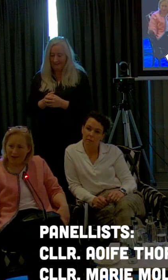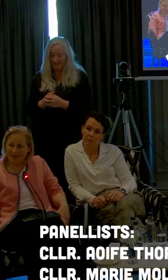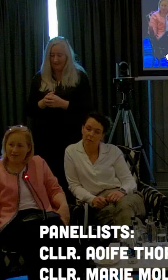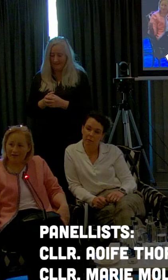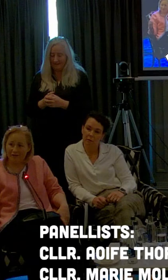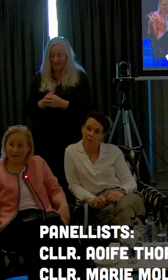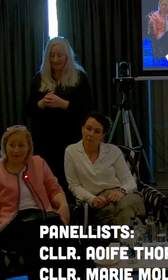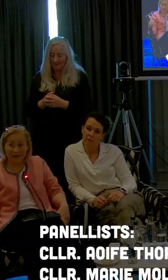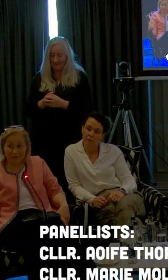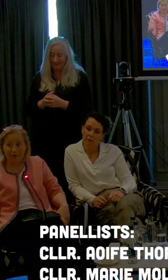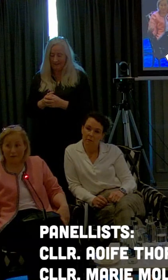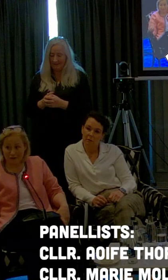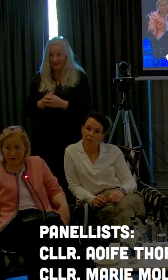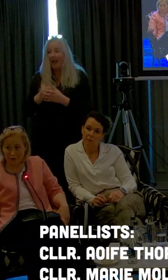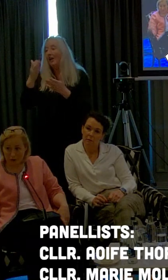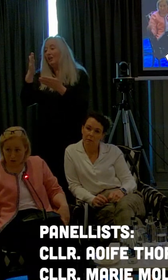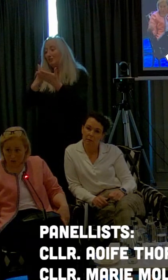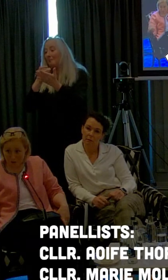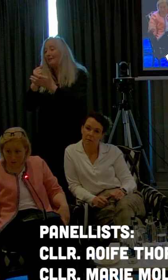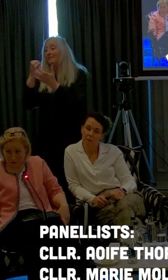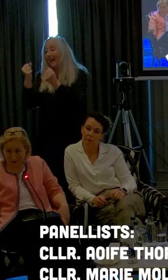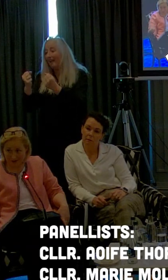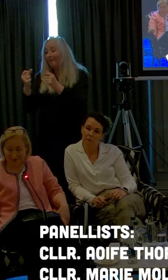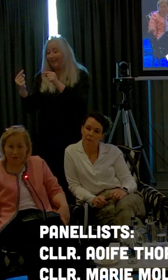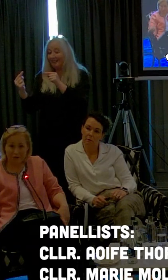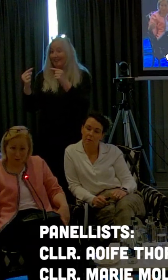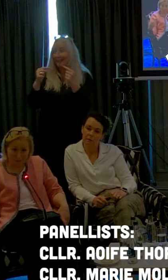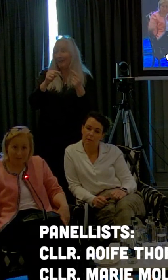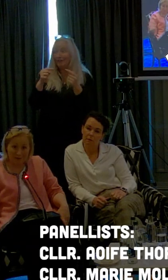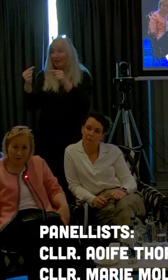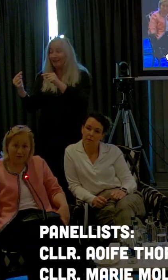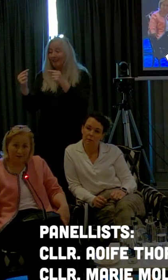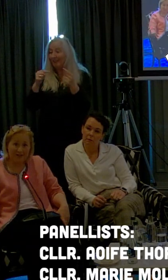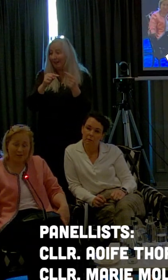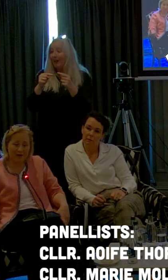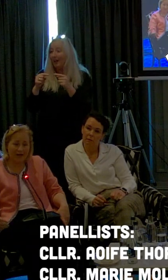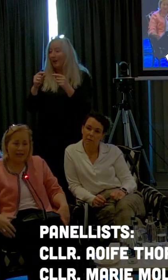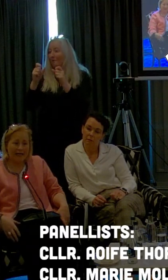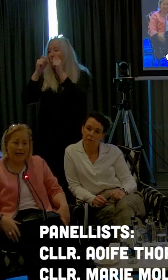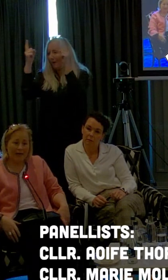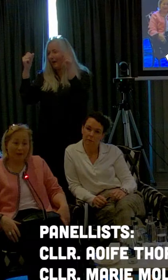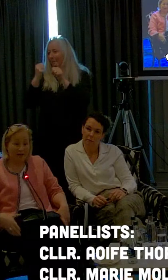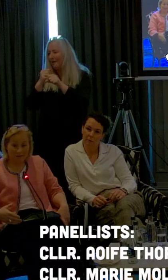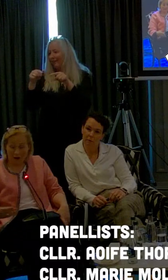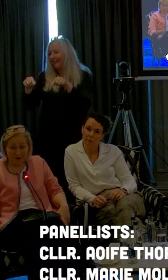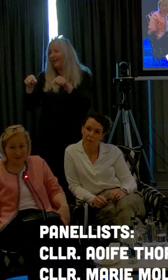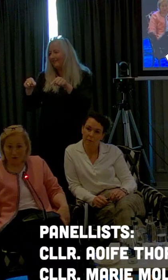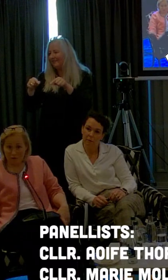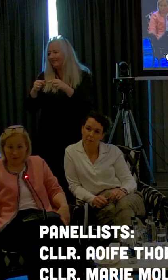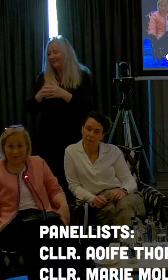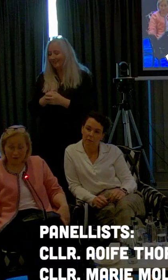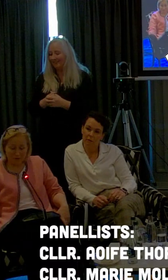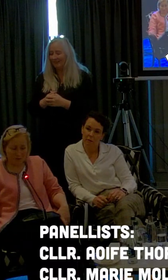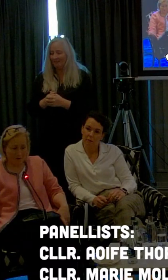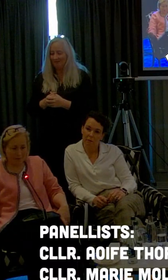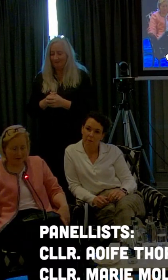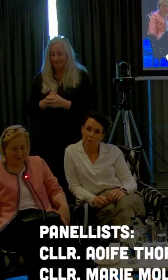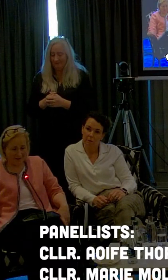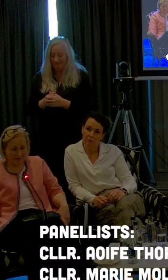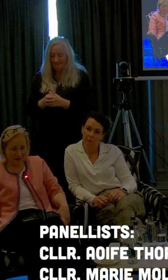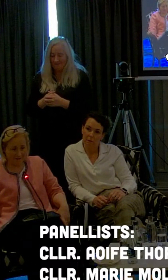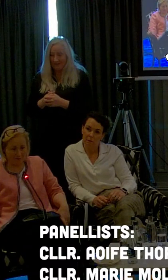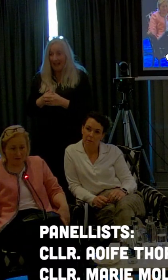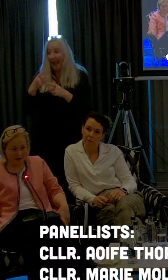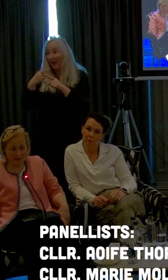around that. That's a privilege that somebody trusts you to do that. So just be aware of that as well. And honestly, do your best for those people.